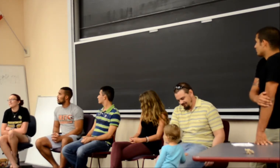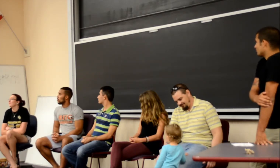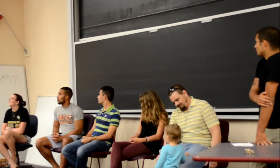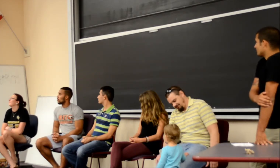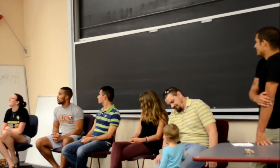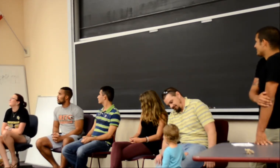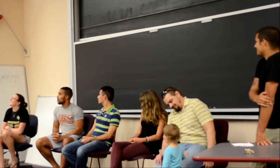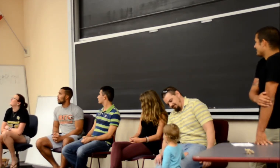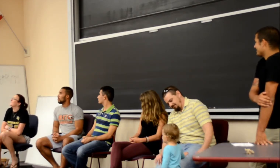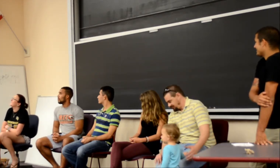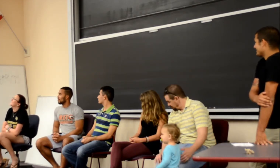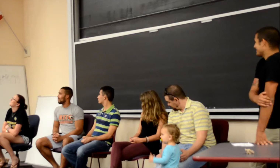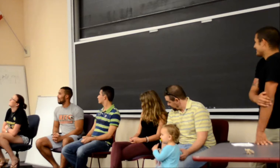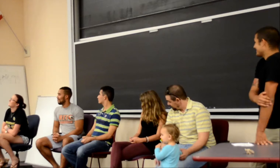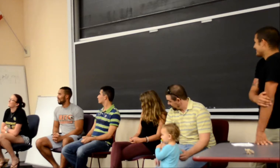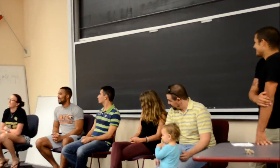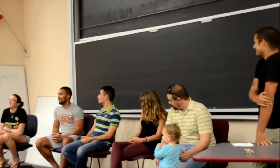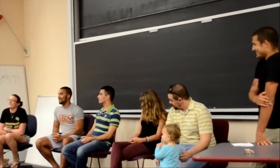night.